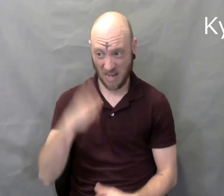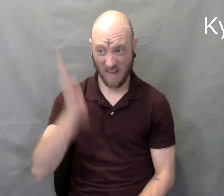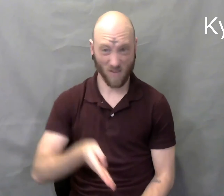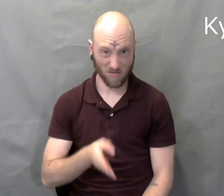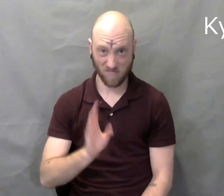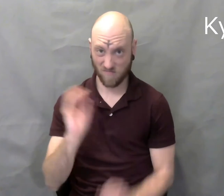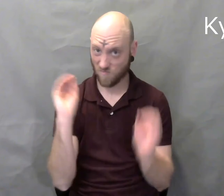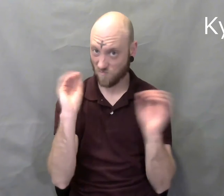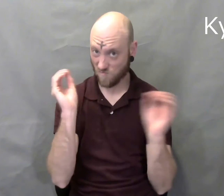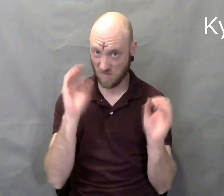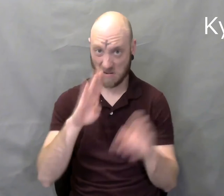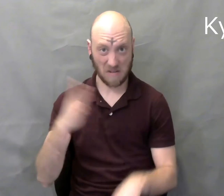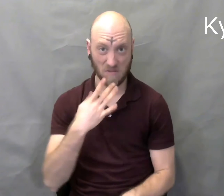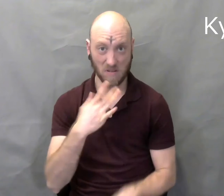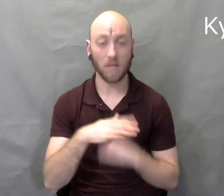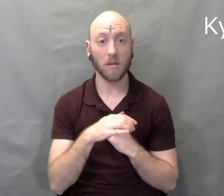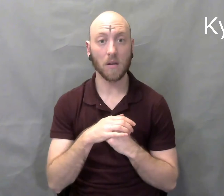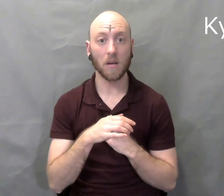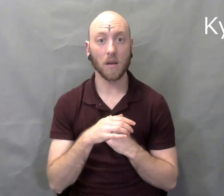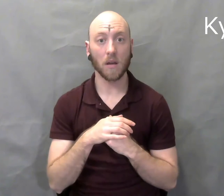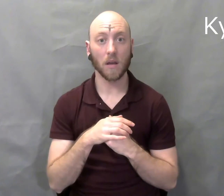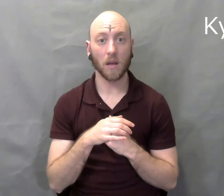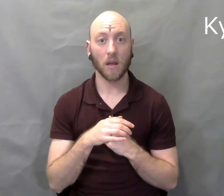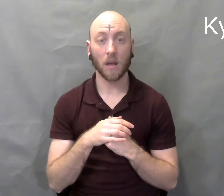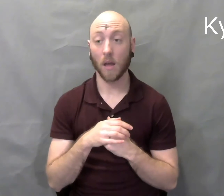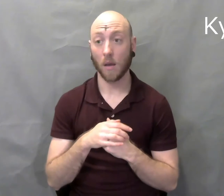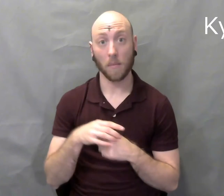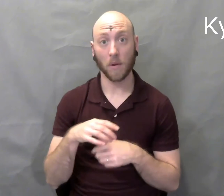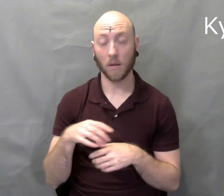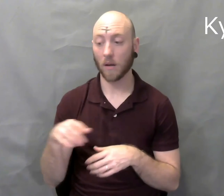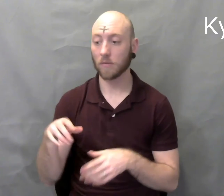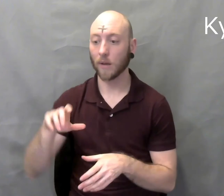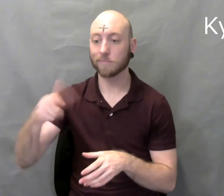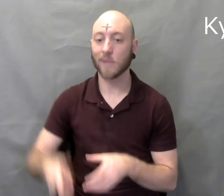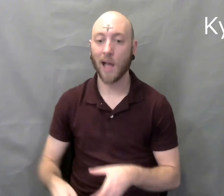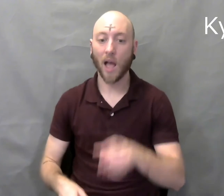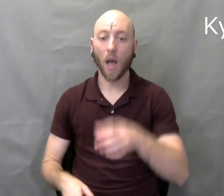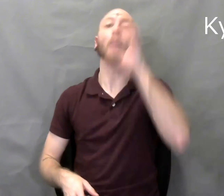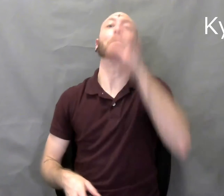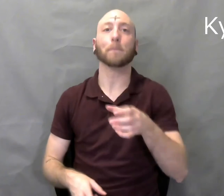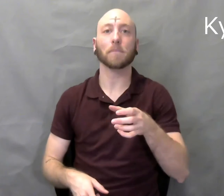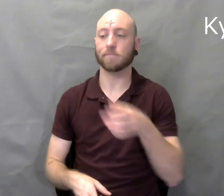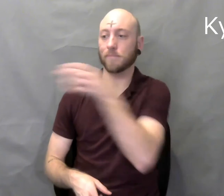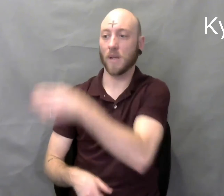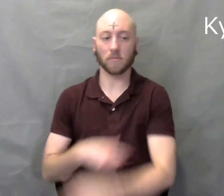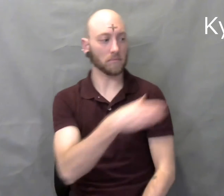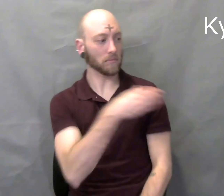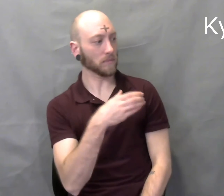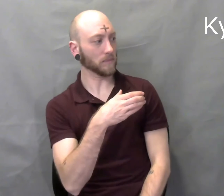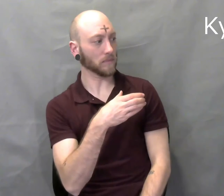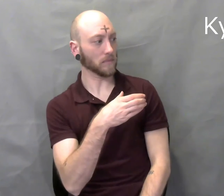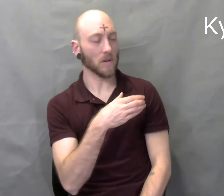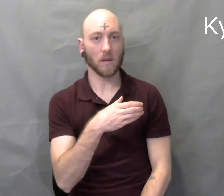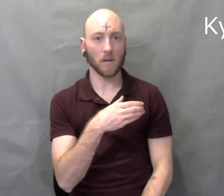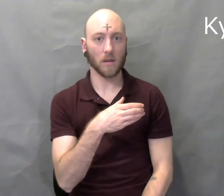ever. I just remember he popped the top, took a quick swig, and passed it to me. I looked at it and I saw